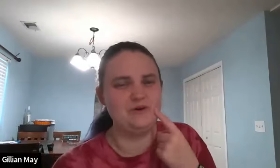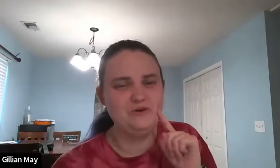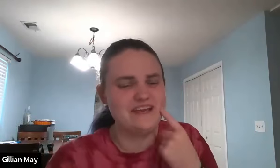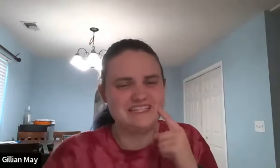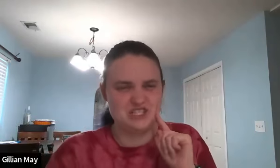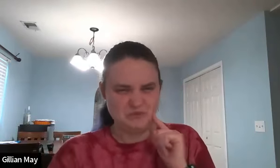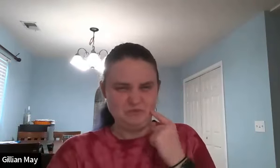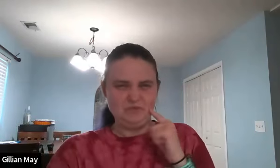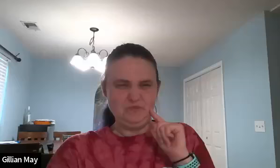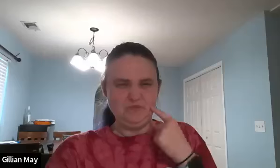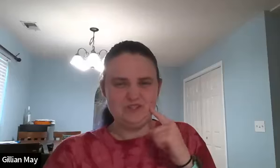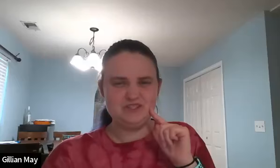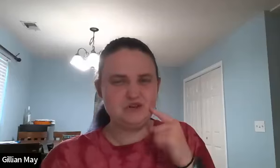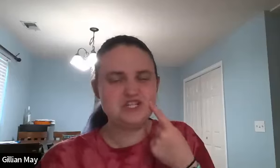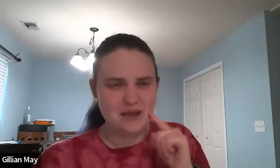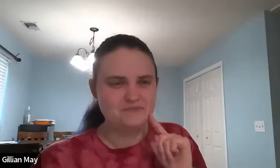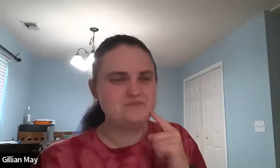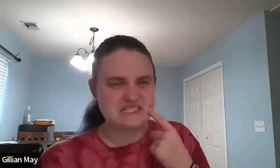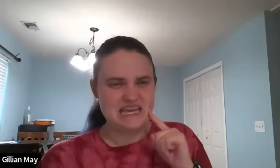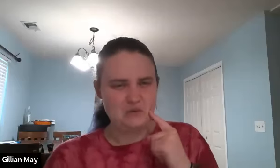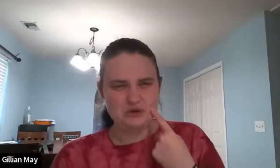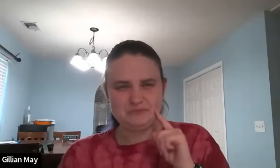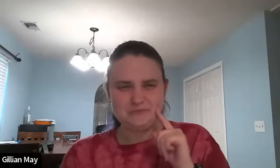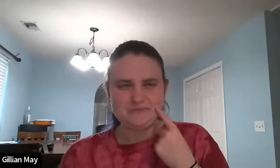whole face is just scrunching up. Sour.